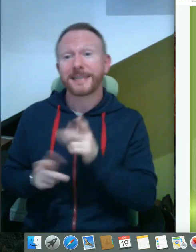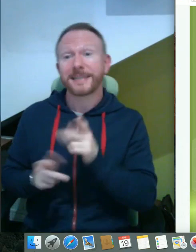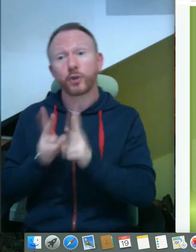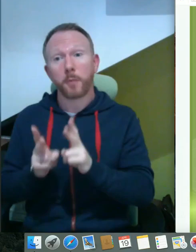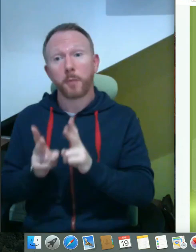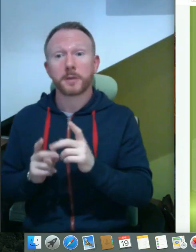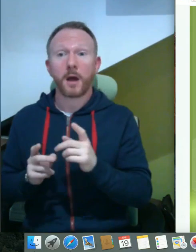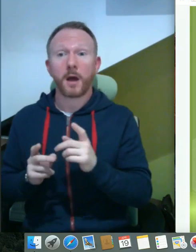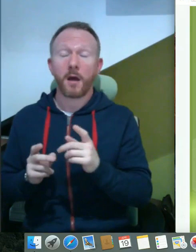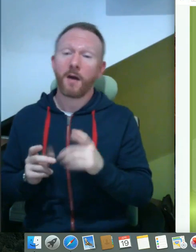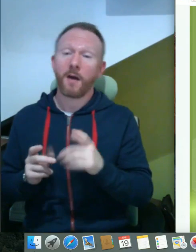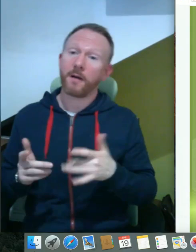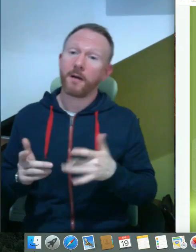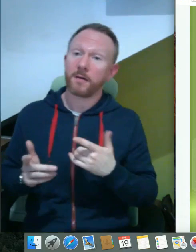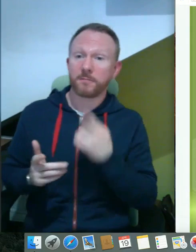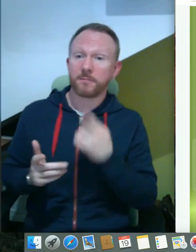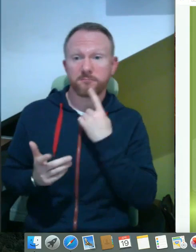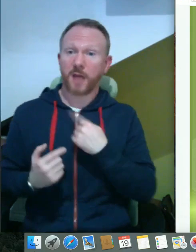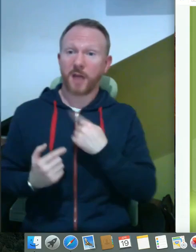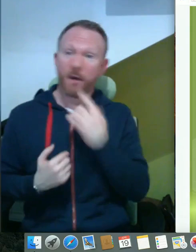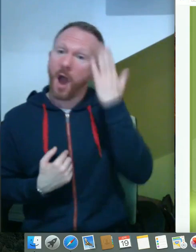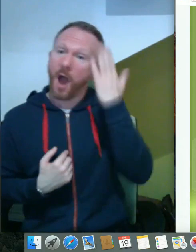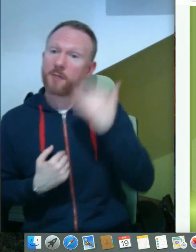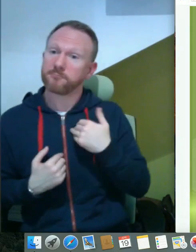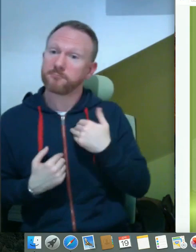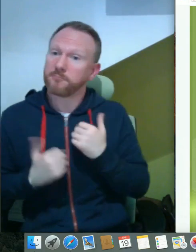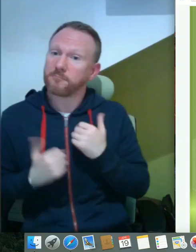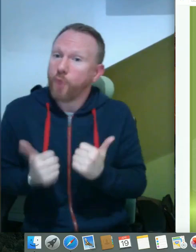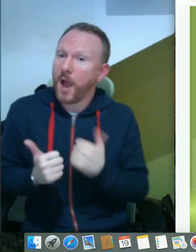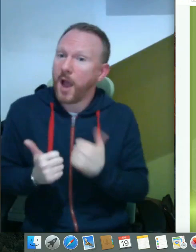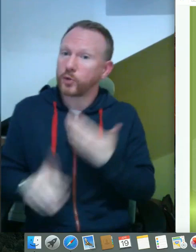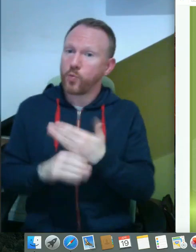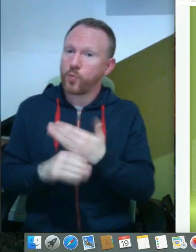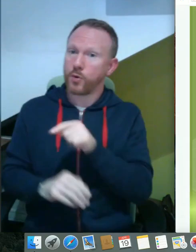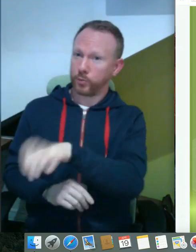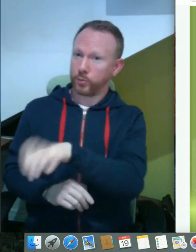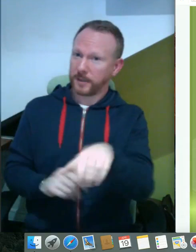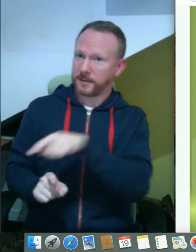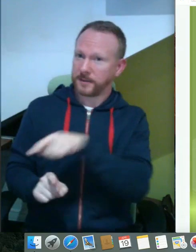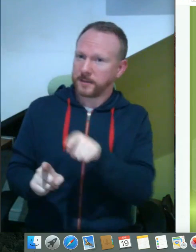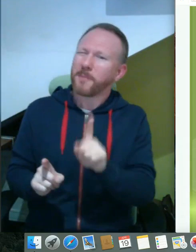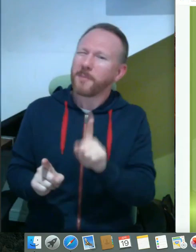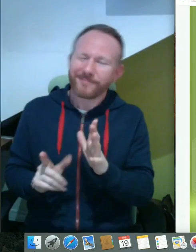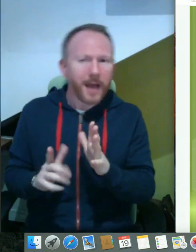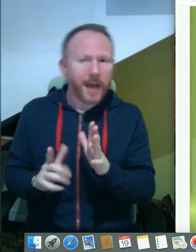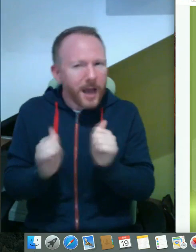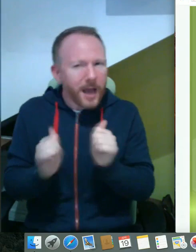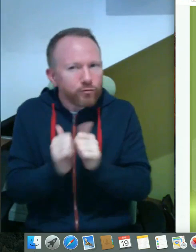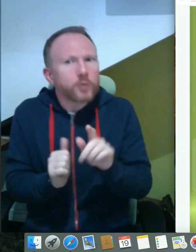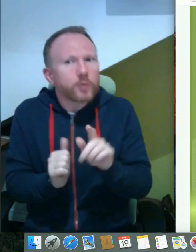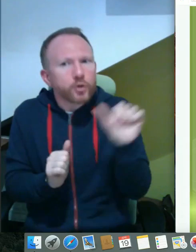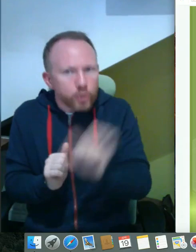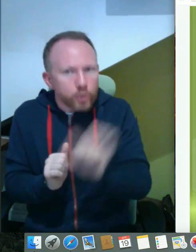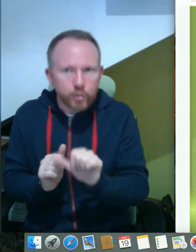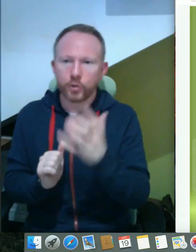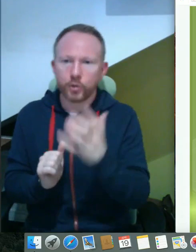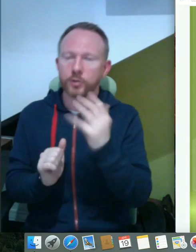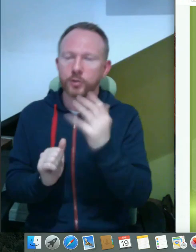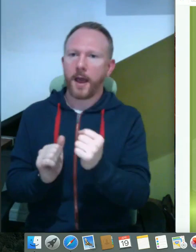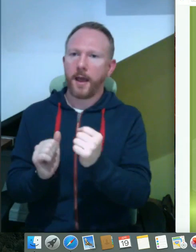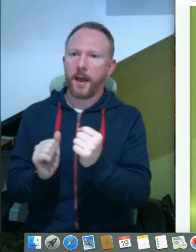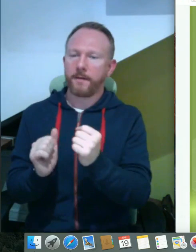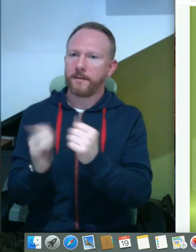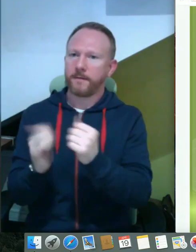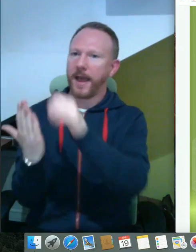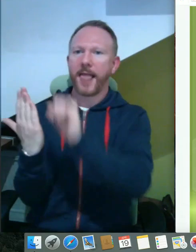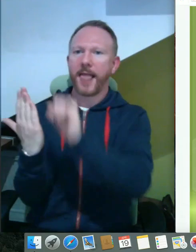with working in those settings. So I agree. I think it would be useful to actually have a